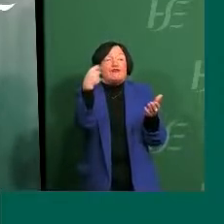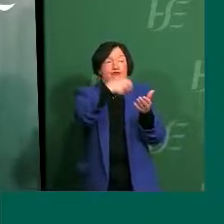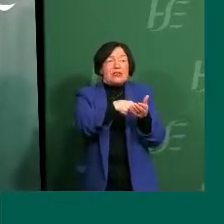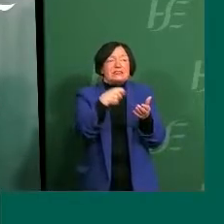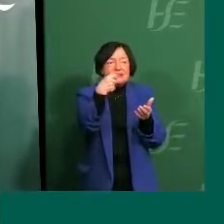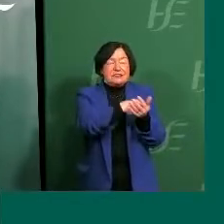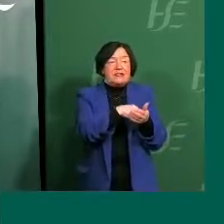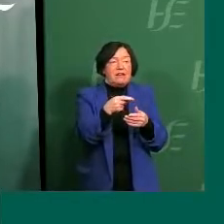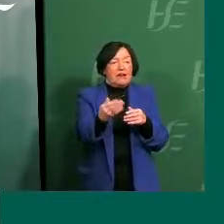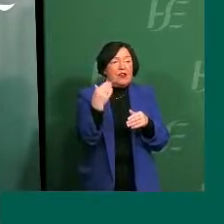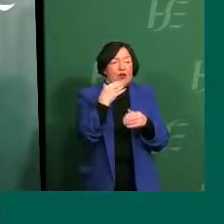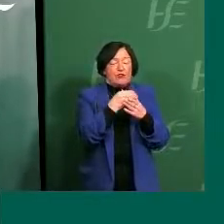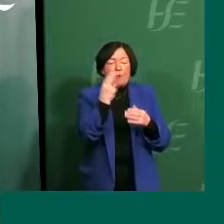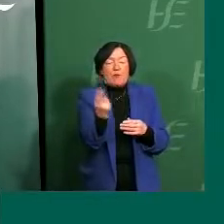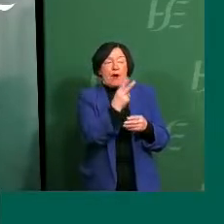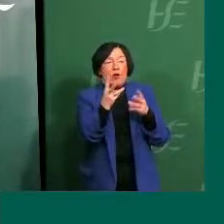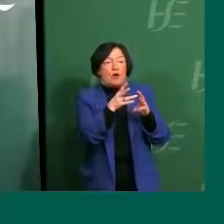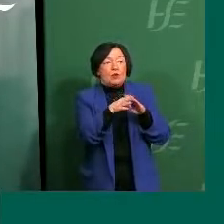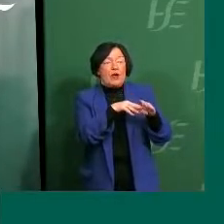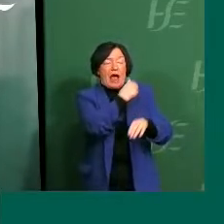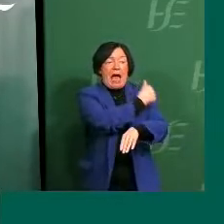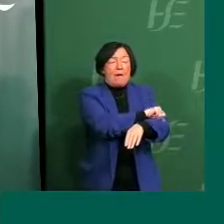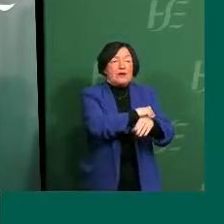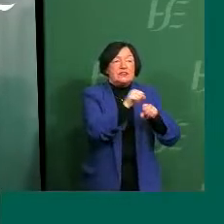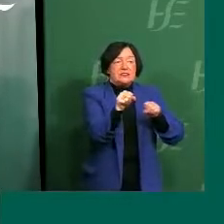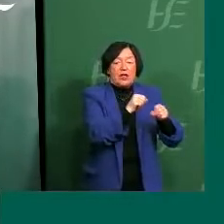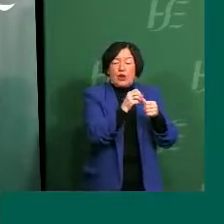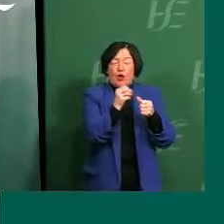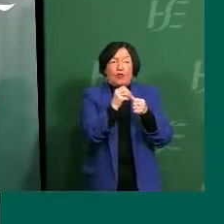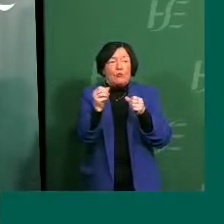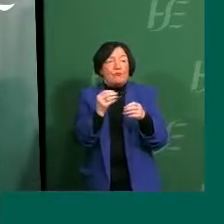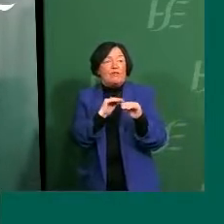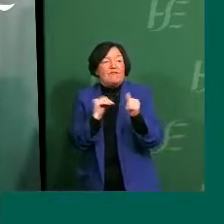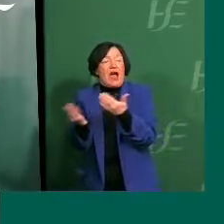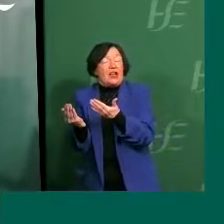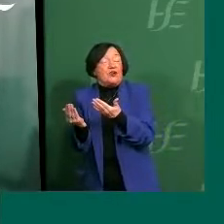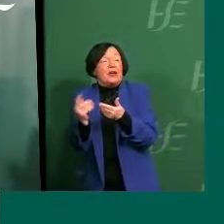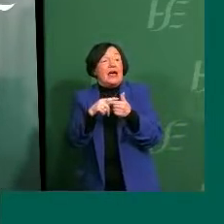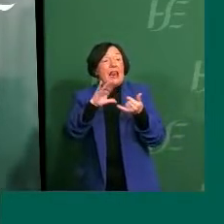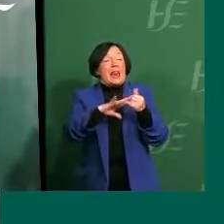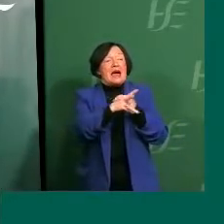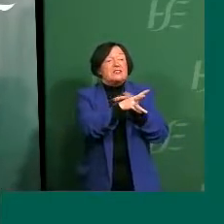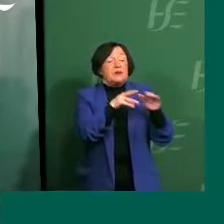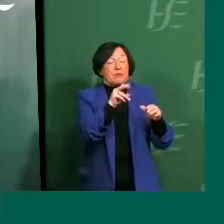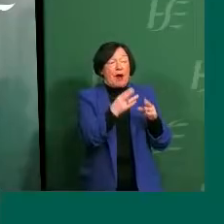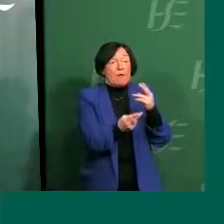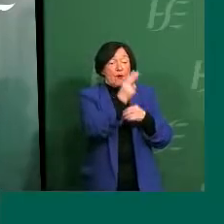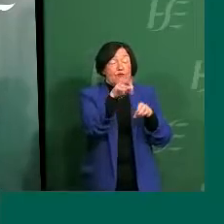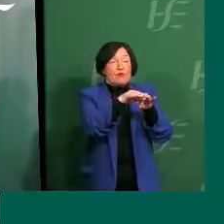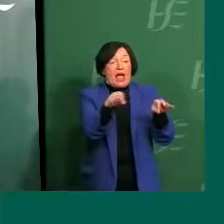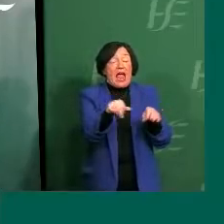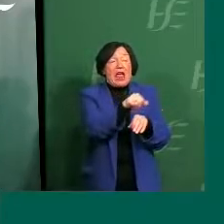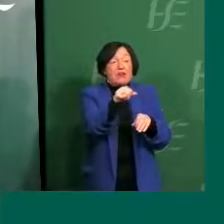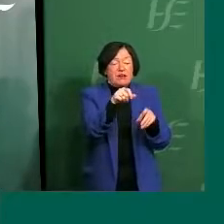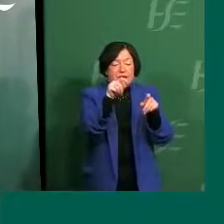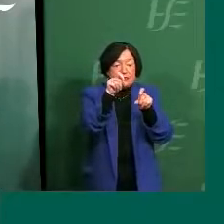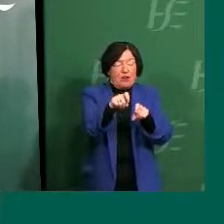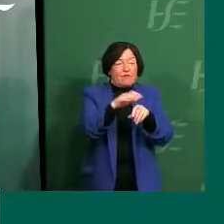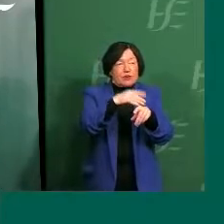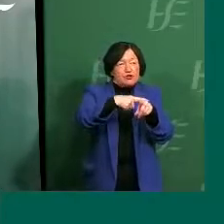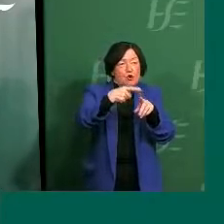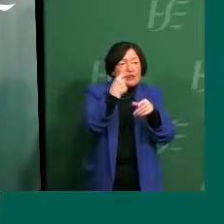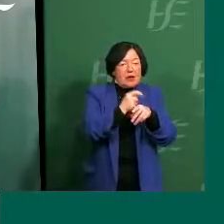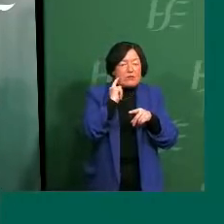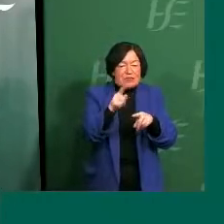in recent weeks through some partnership work between our ambulance service and other providers. And last week, and remember, the pop-up sites go into an area for a period of time where we